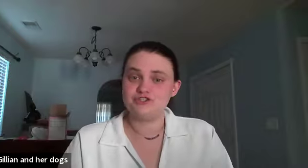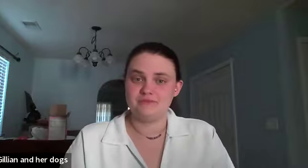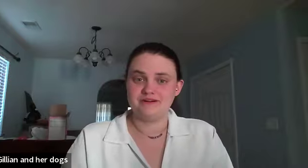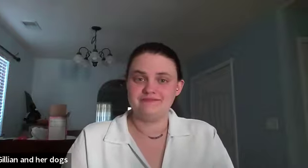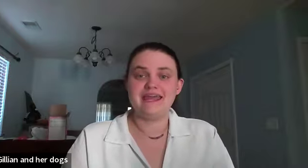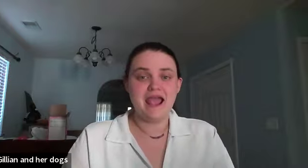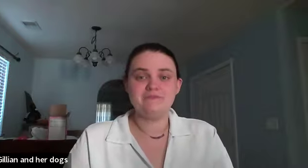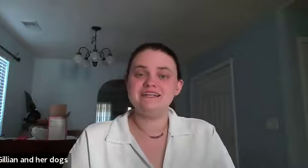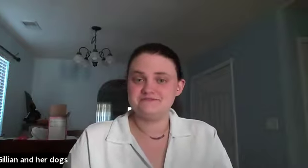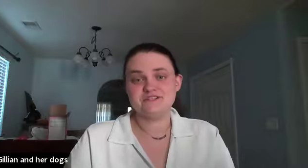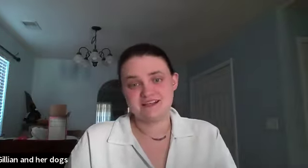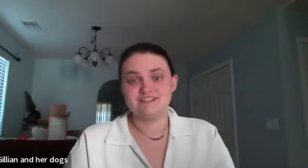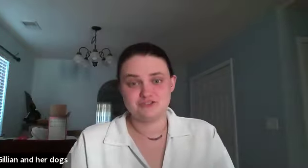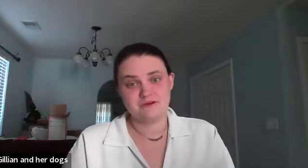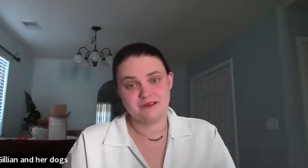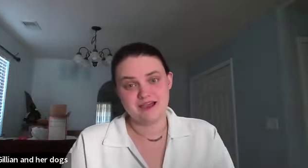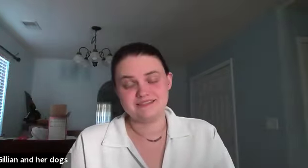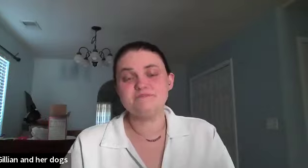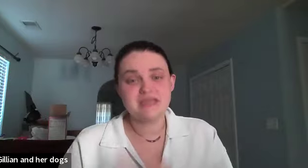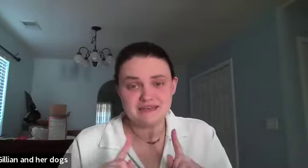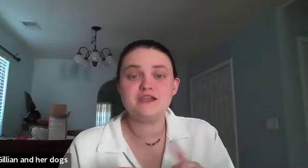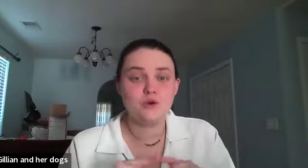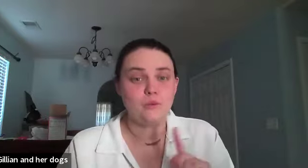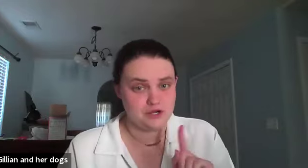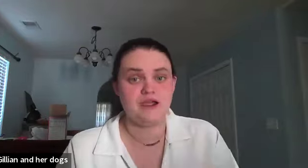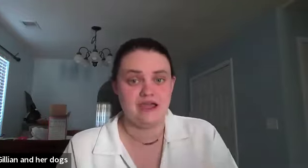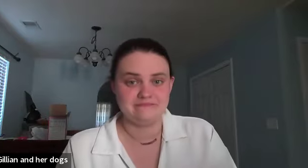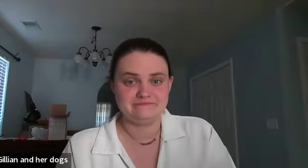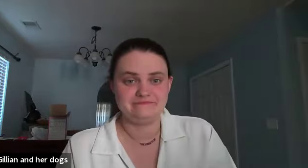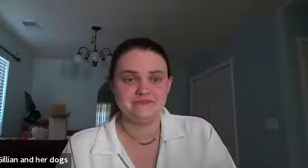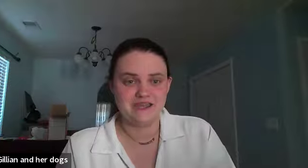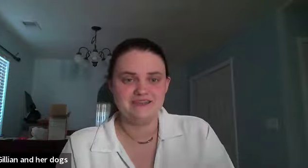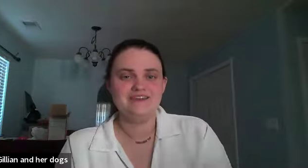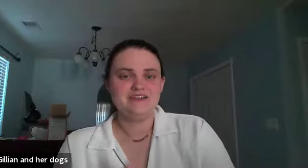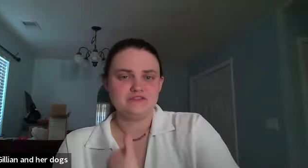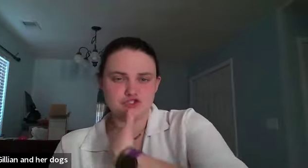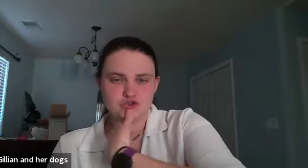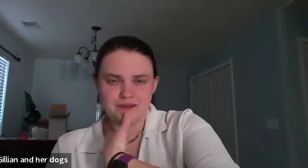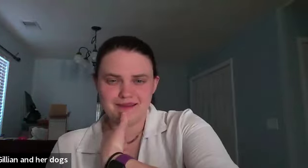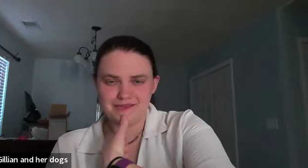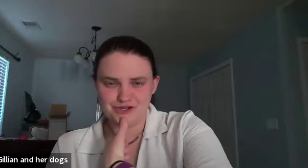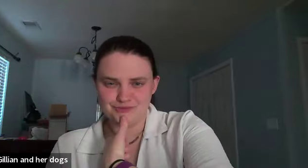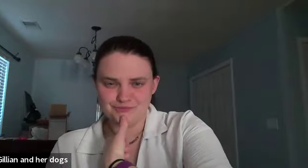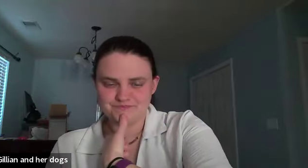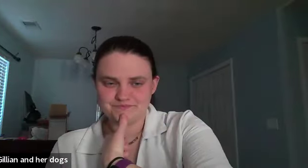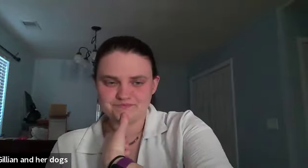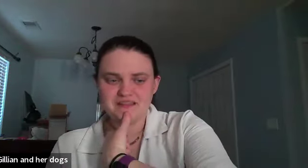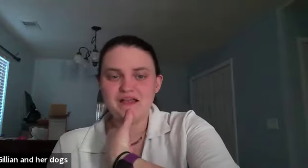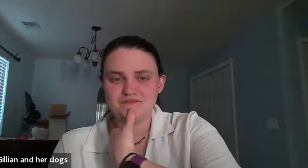word strawberry and how many different signs strawberry has, depending on where you're at. Okay. There's strawberry here. I've